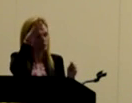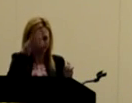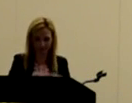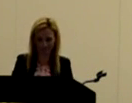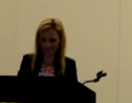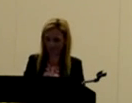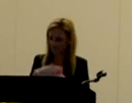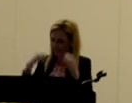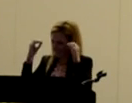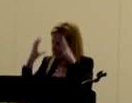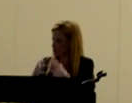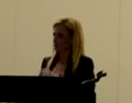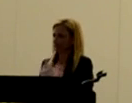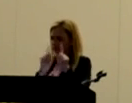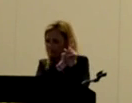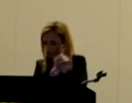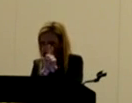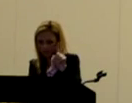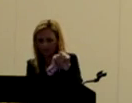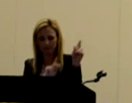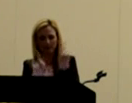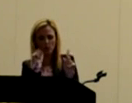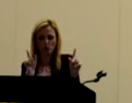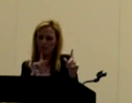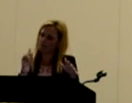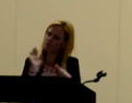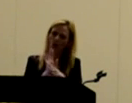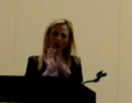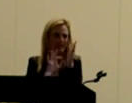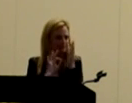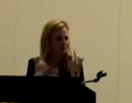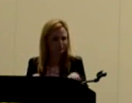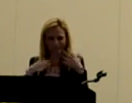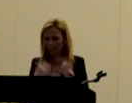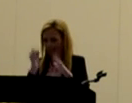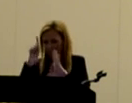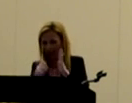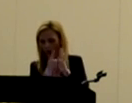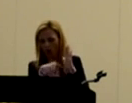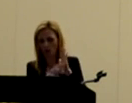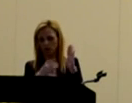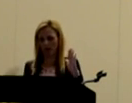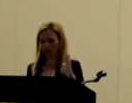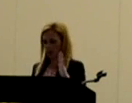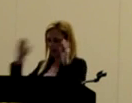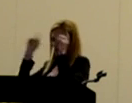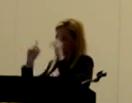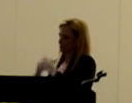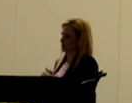Well, in addition to my parents, I also had teachers and mentors, people who devoted countless hours to my upbringing